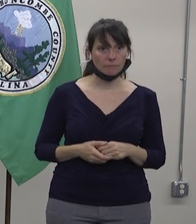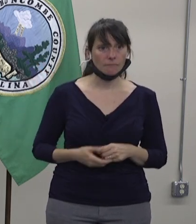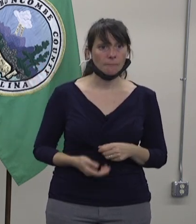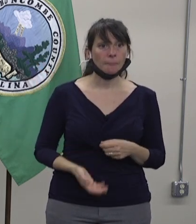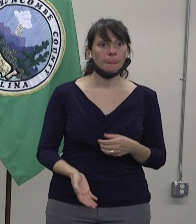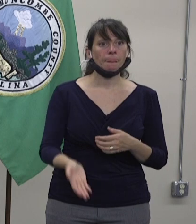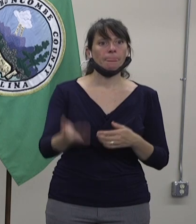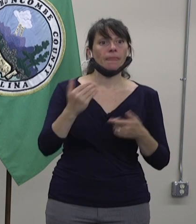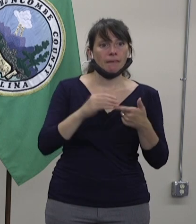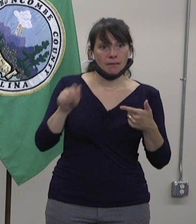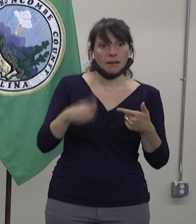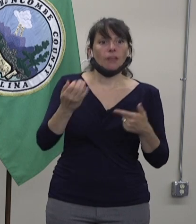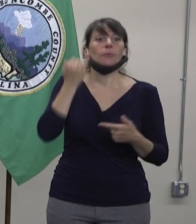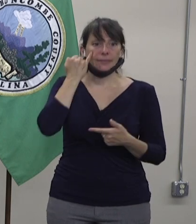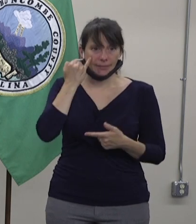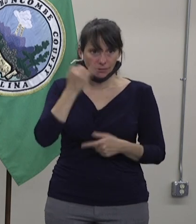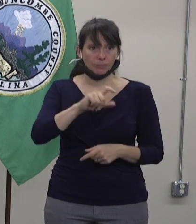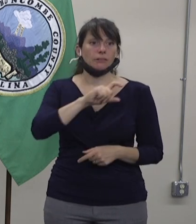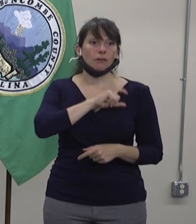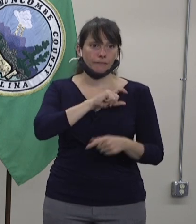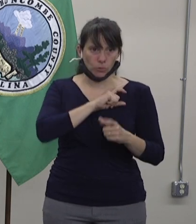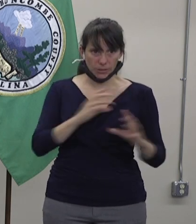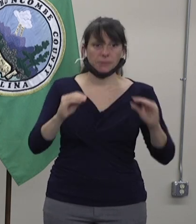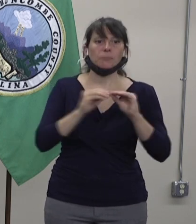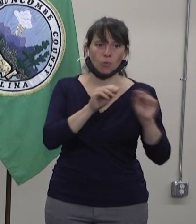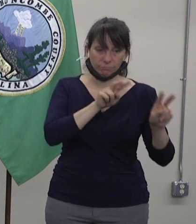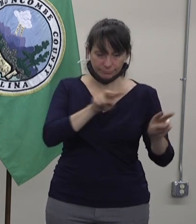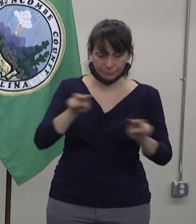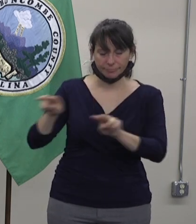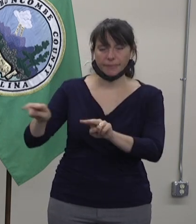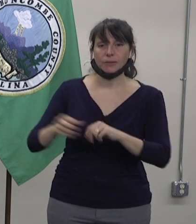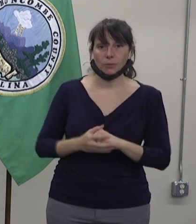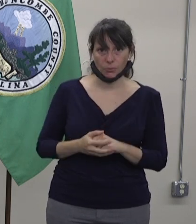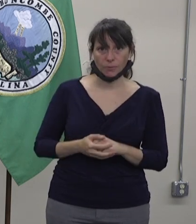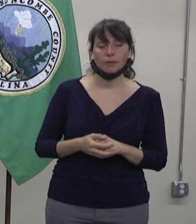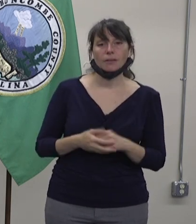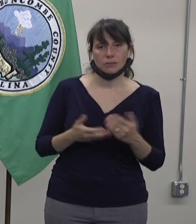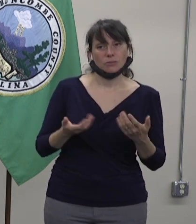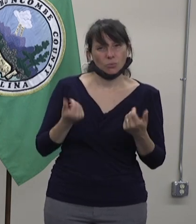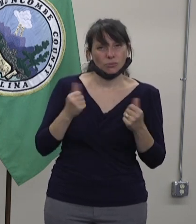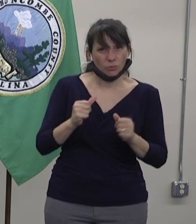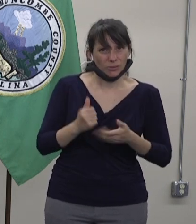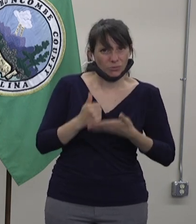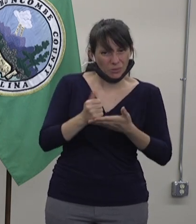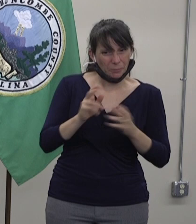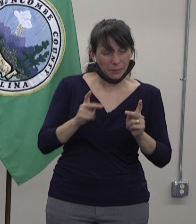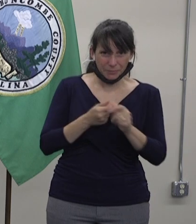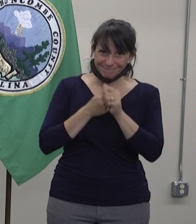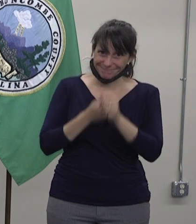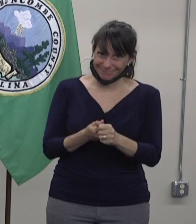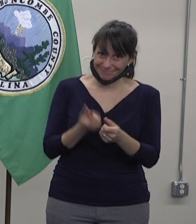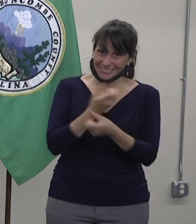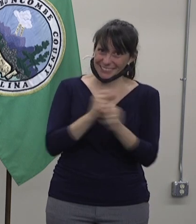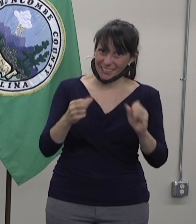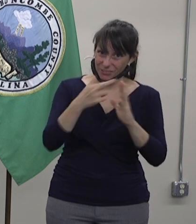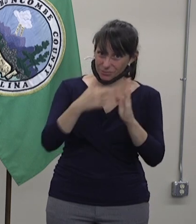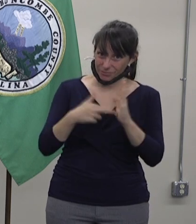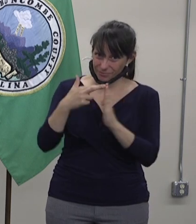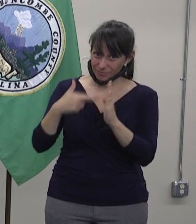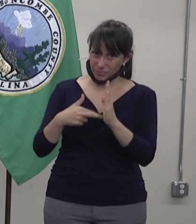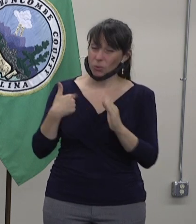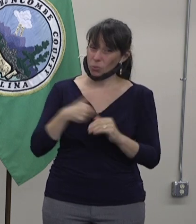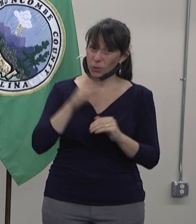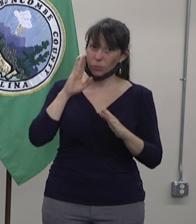on education and encouragement to increase compliance with safety protocols, and we will continue those